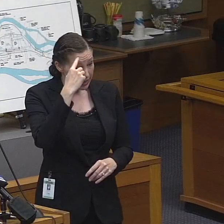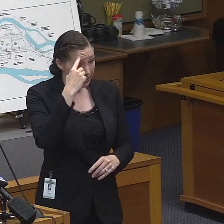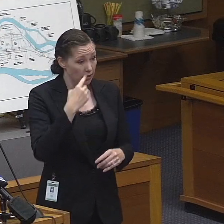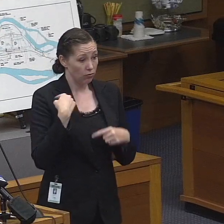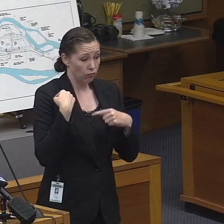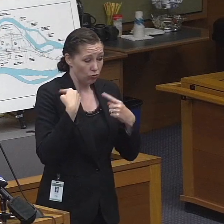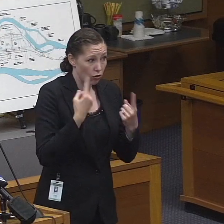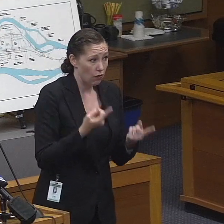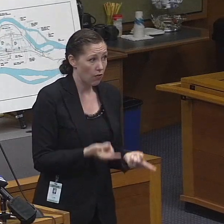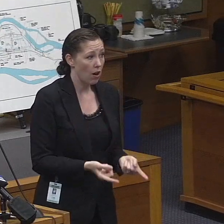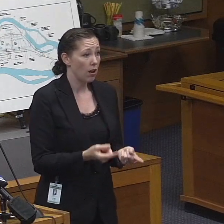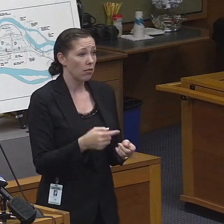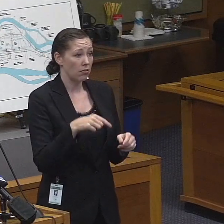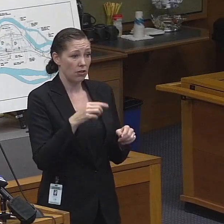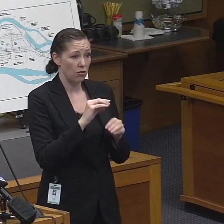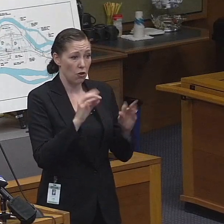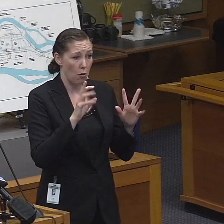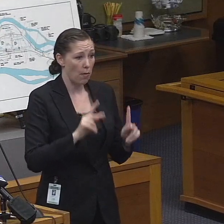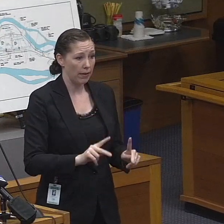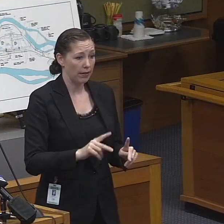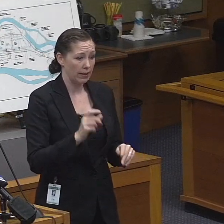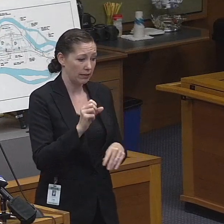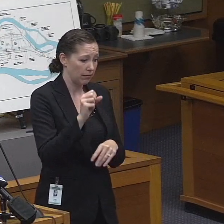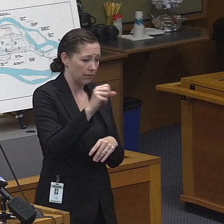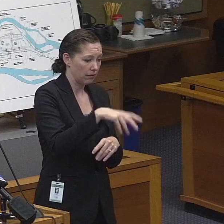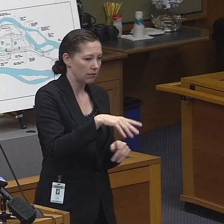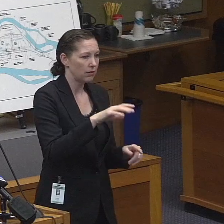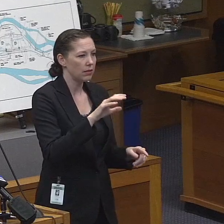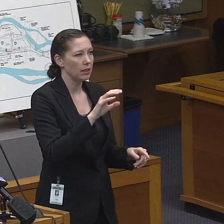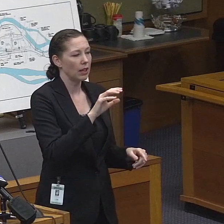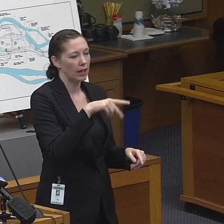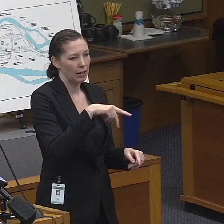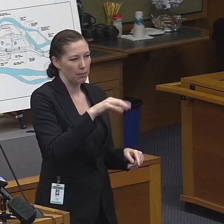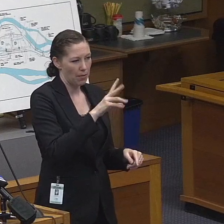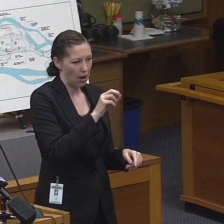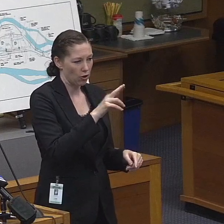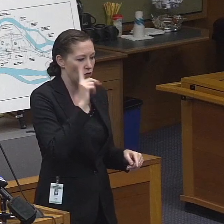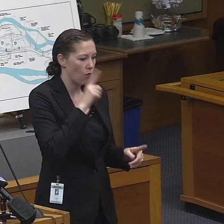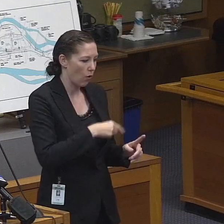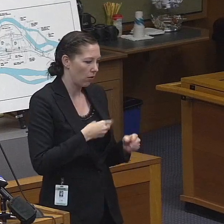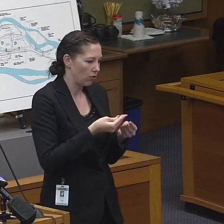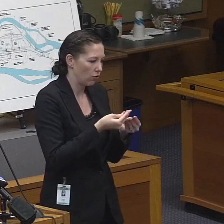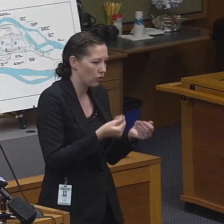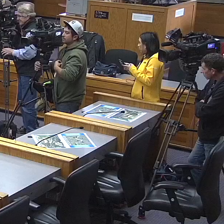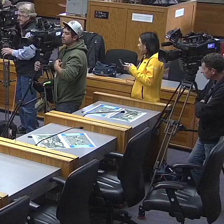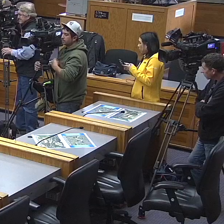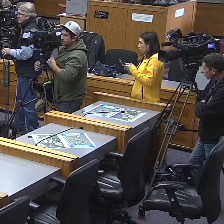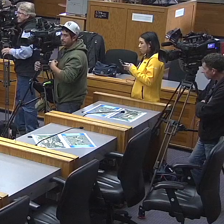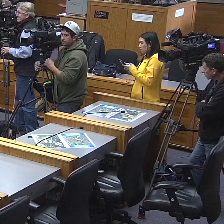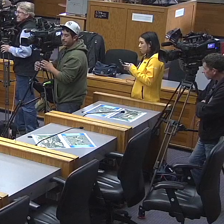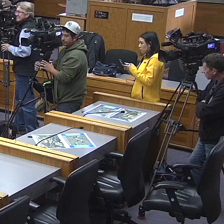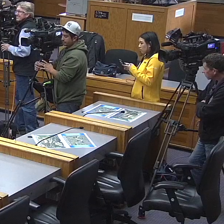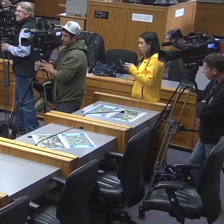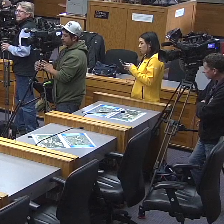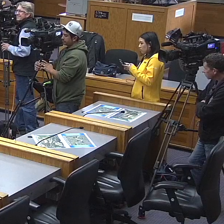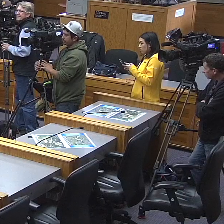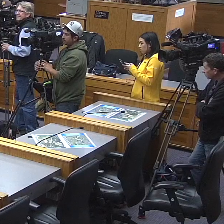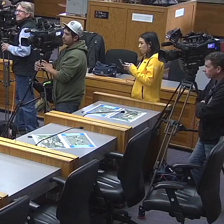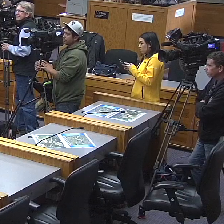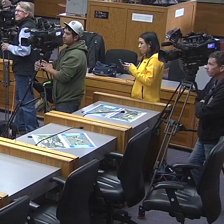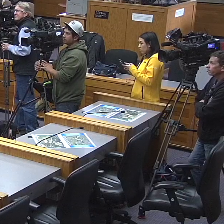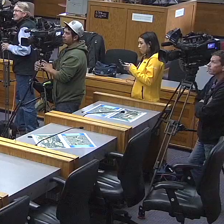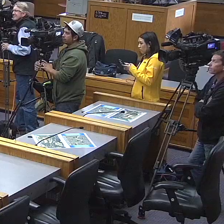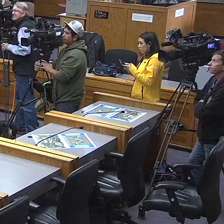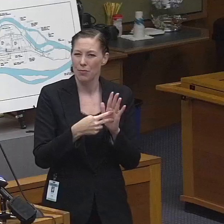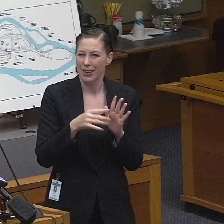toxins to date. Is this sort of like the powder from Bogan charcoal briquettes? That's